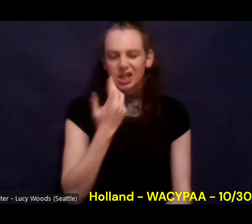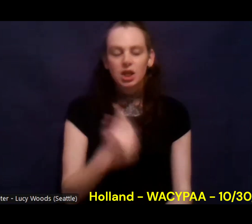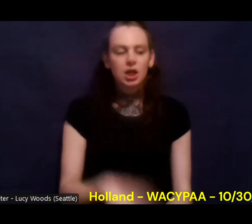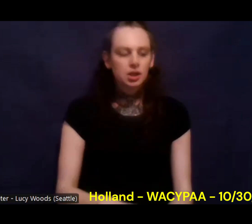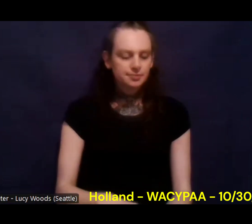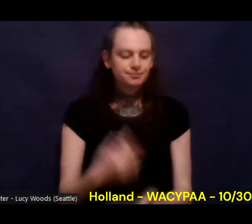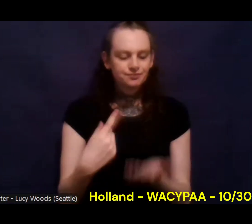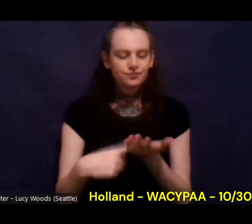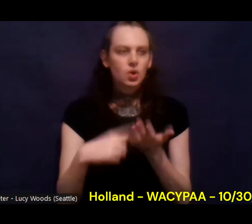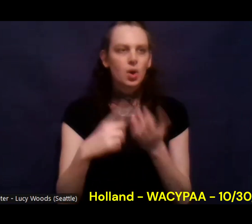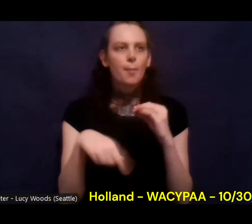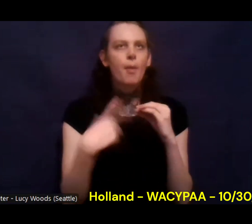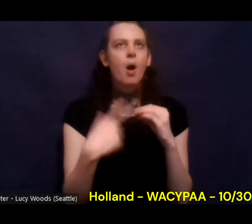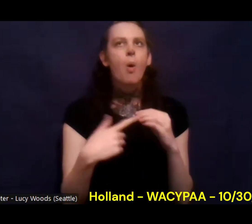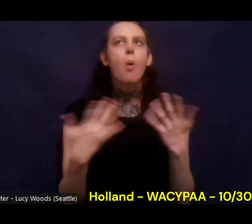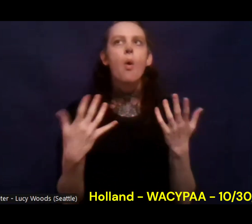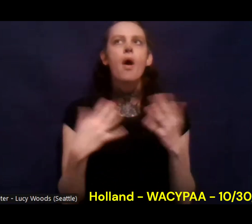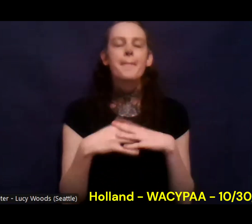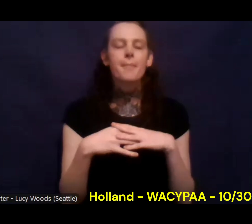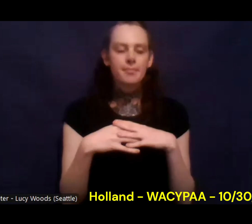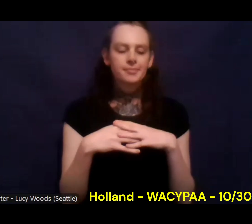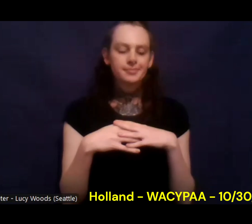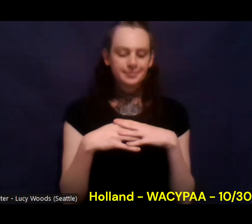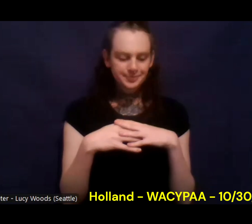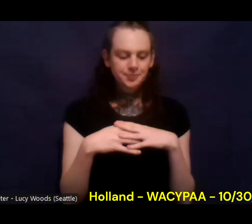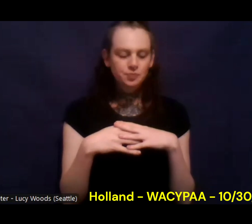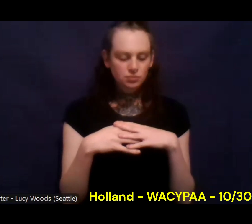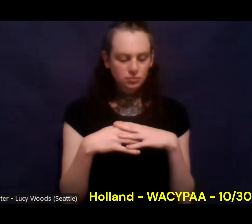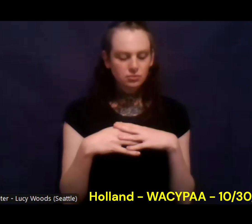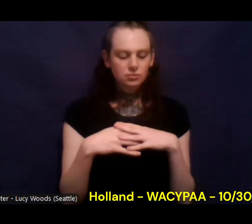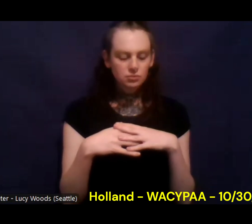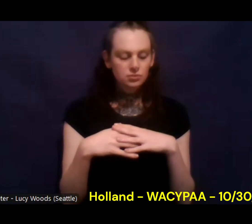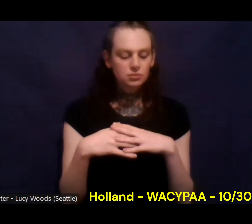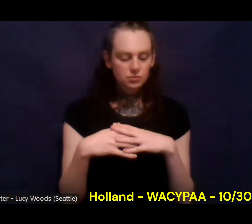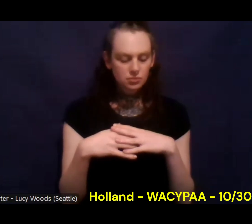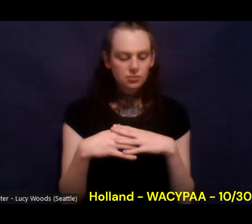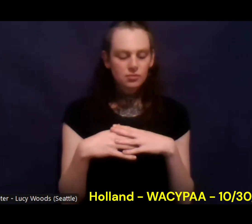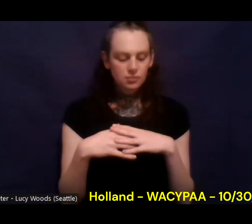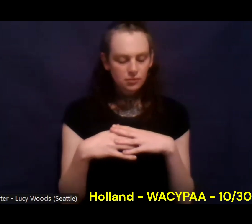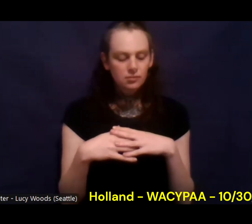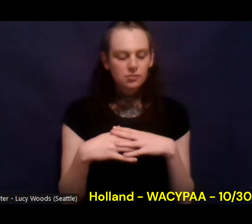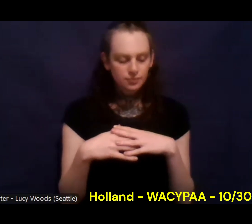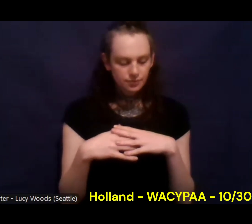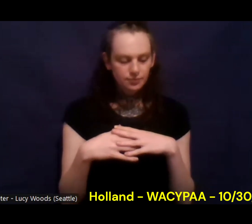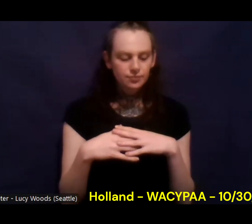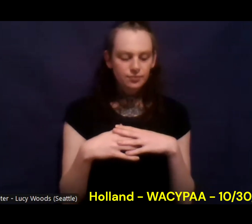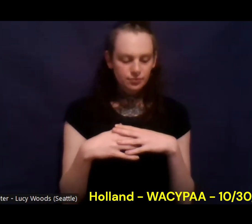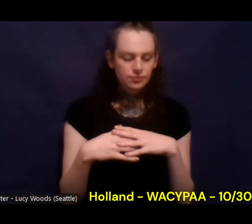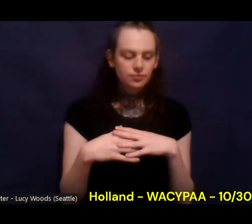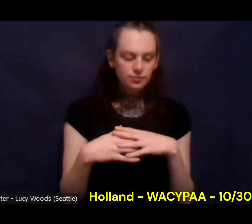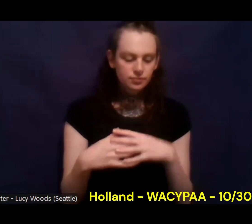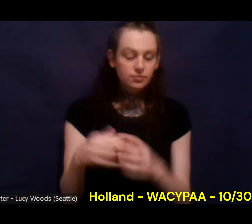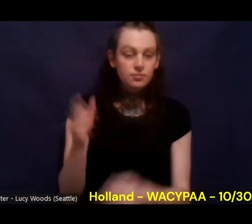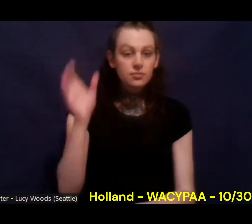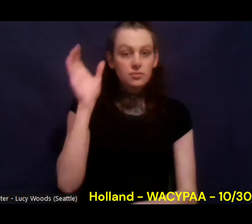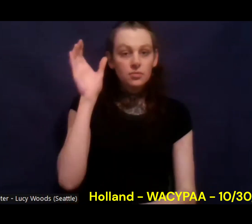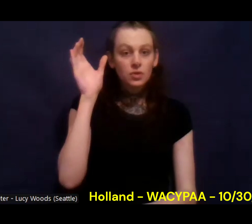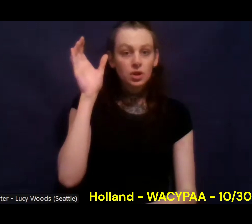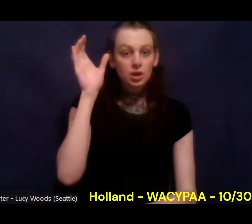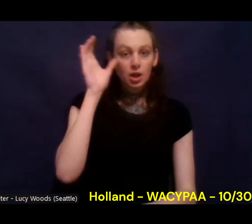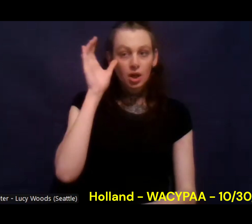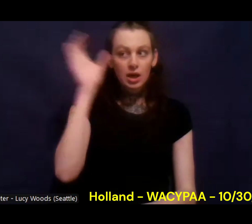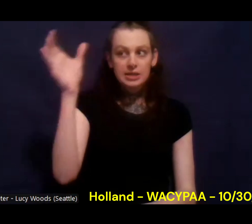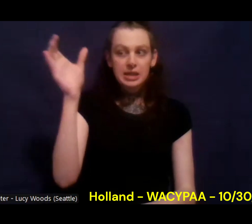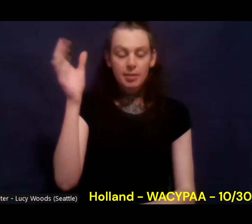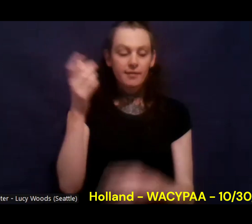like how like I understood the concept of like once I start, I